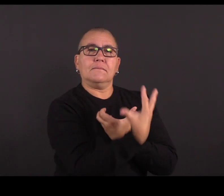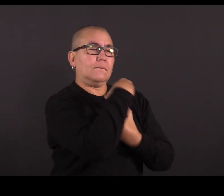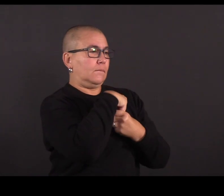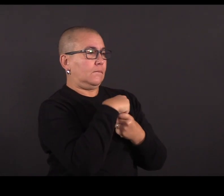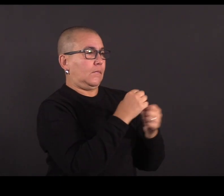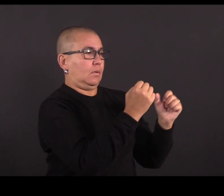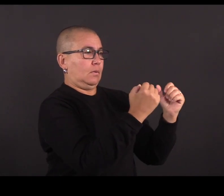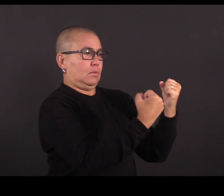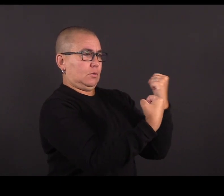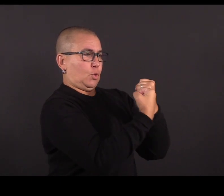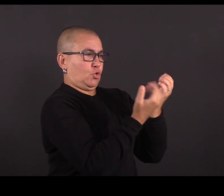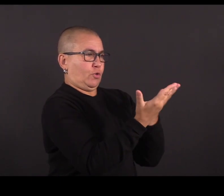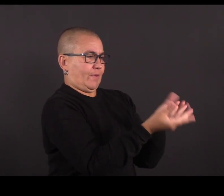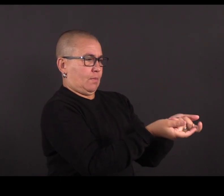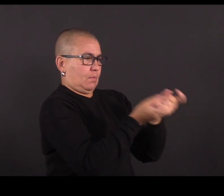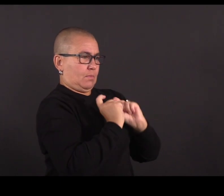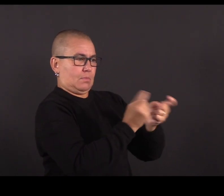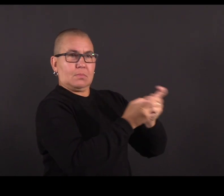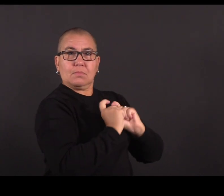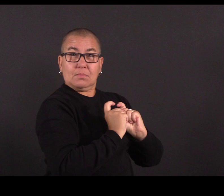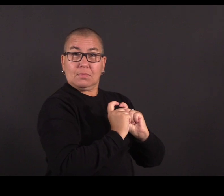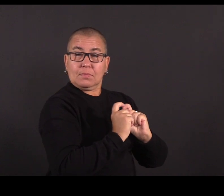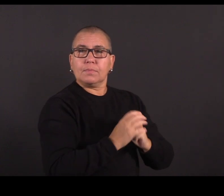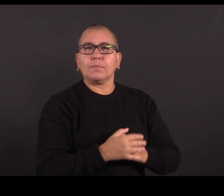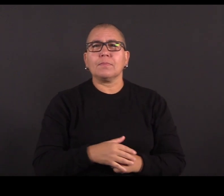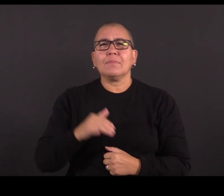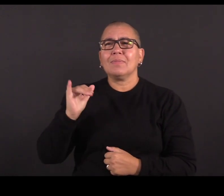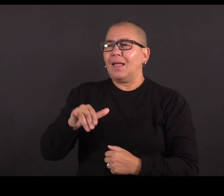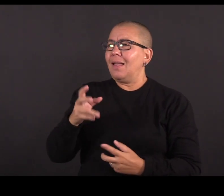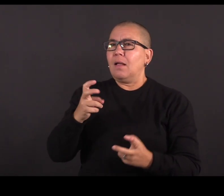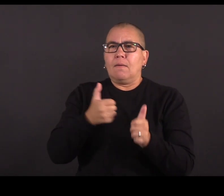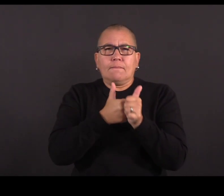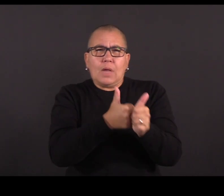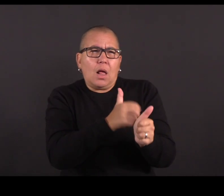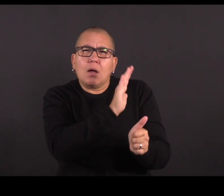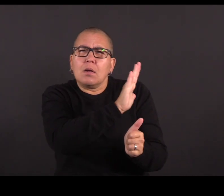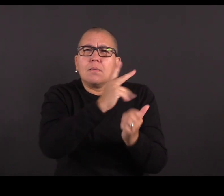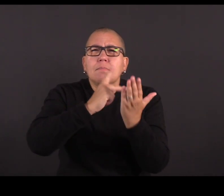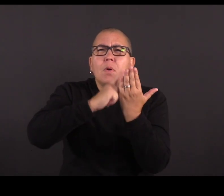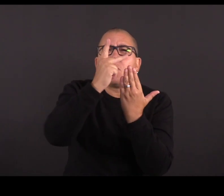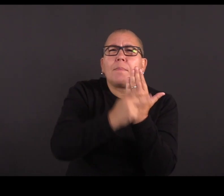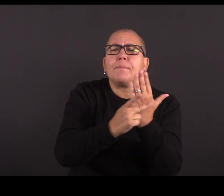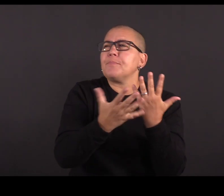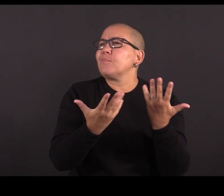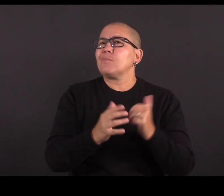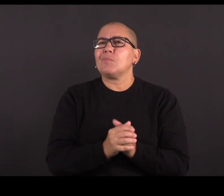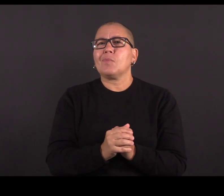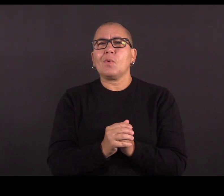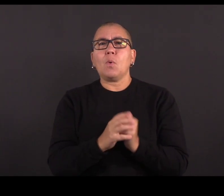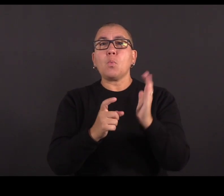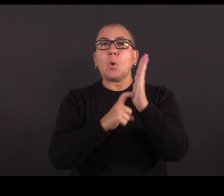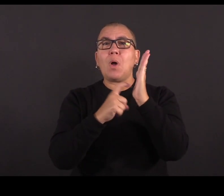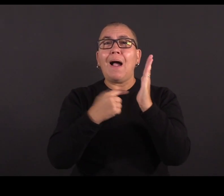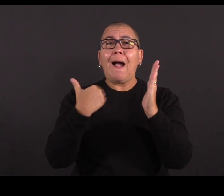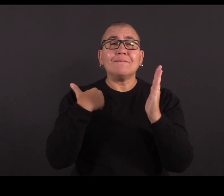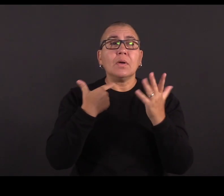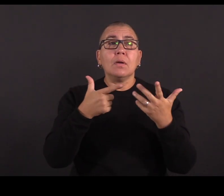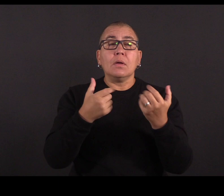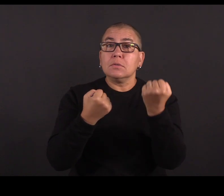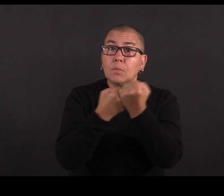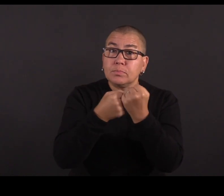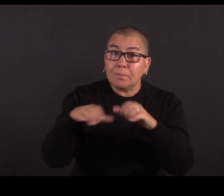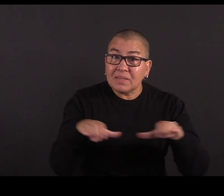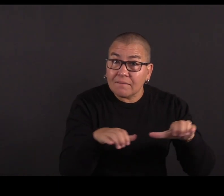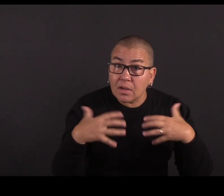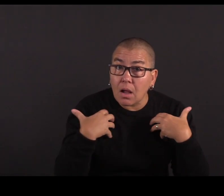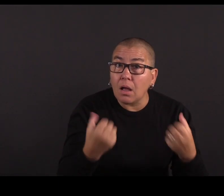are also determined by the program requirements and can include services such as support for behavioral health or substance